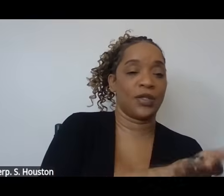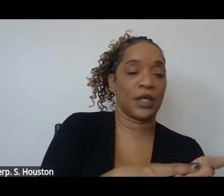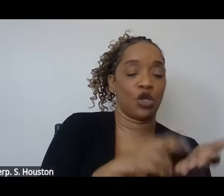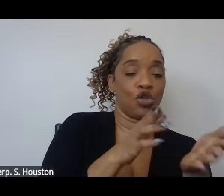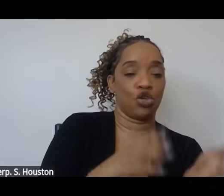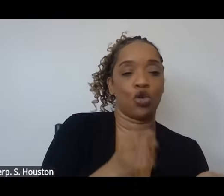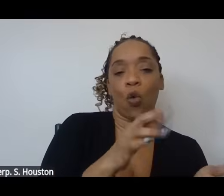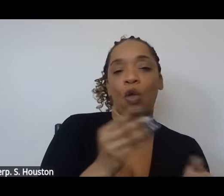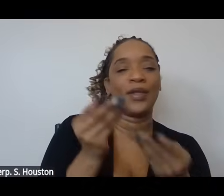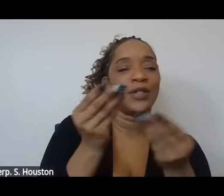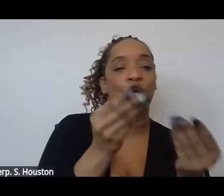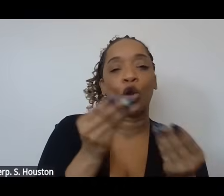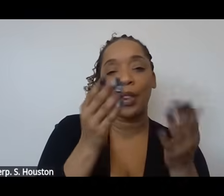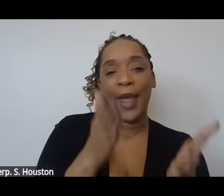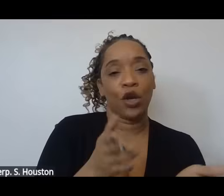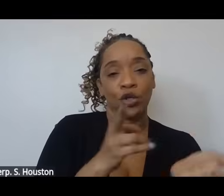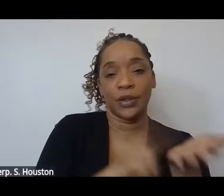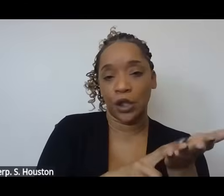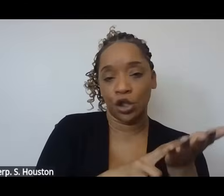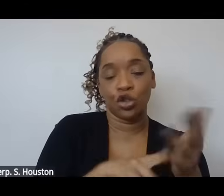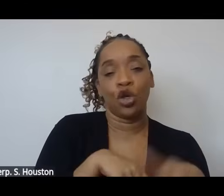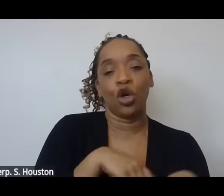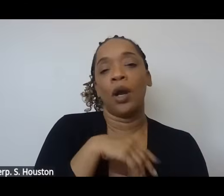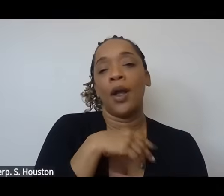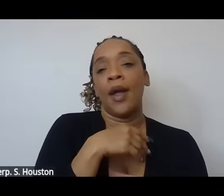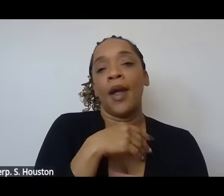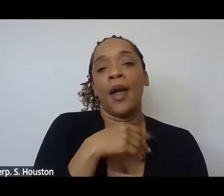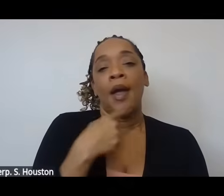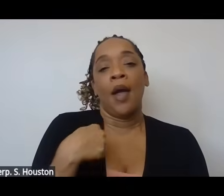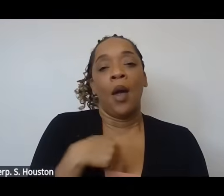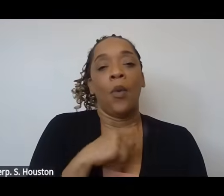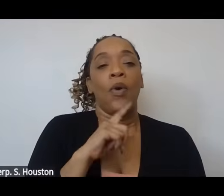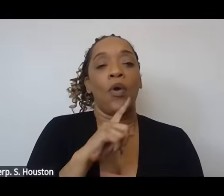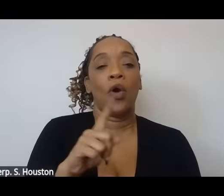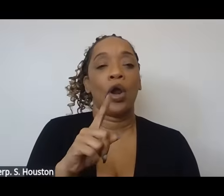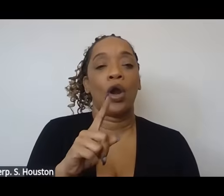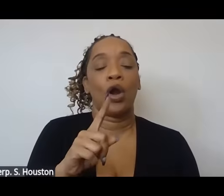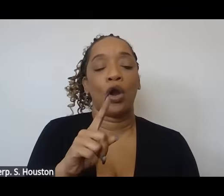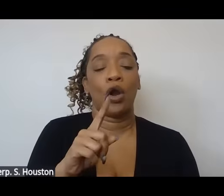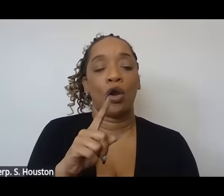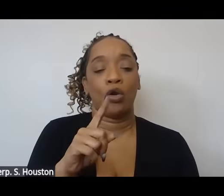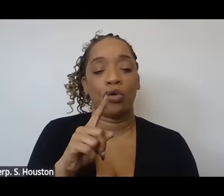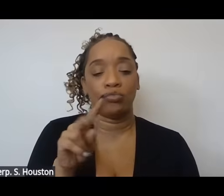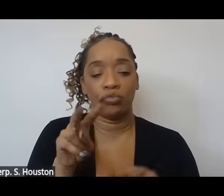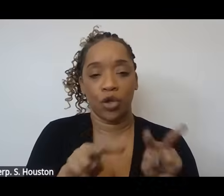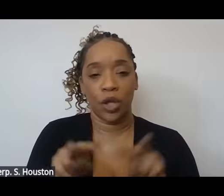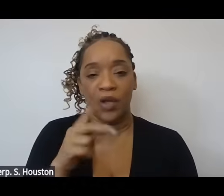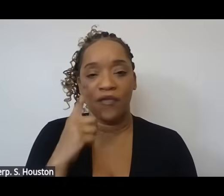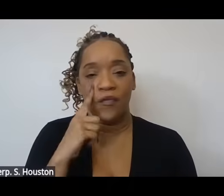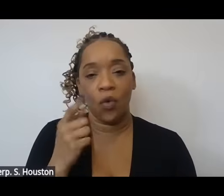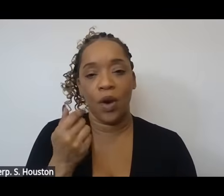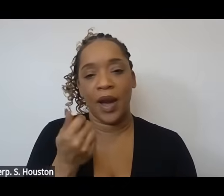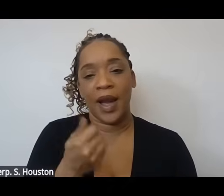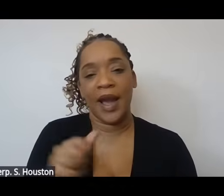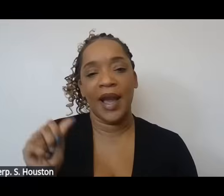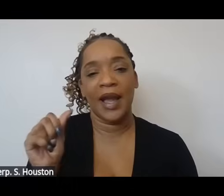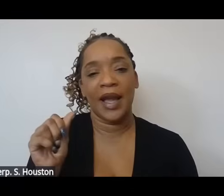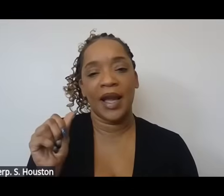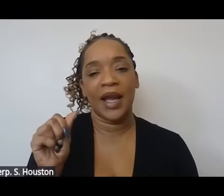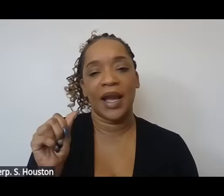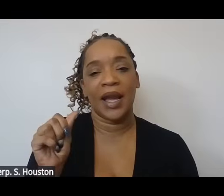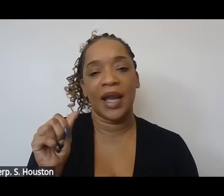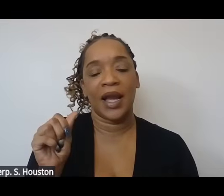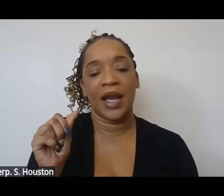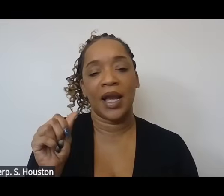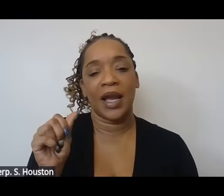we're looking for any redeemable quality, basically. Yeah, I think We see it all